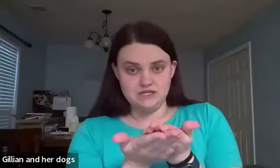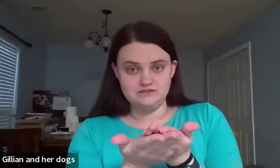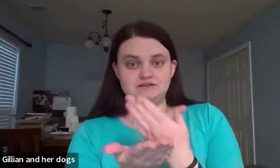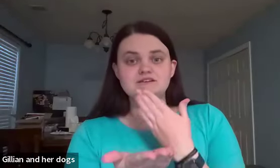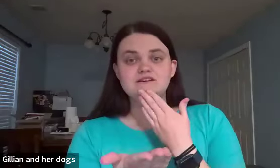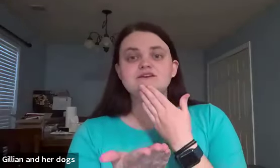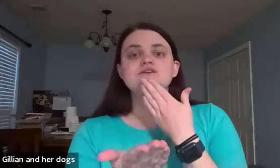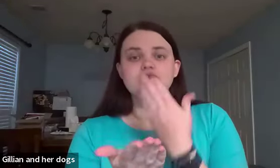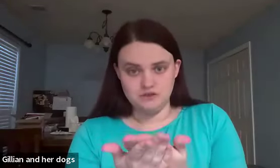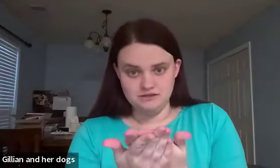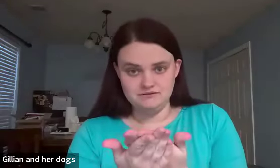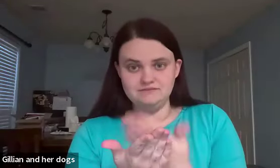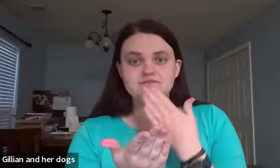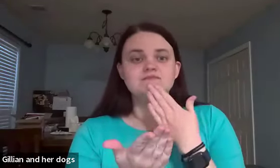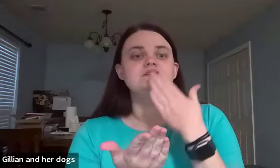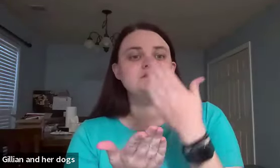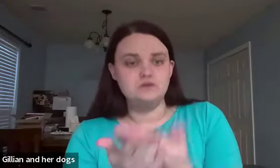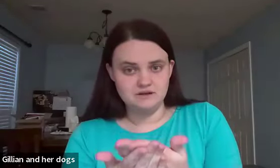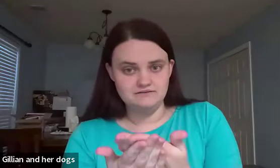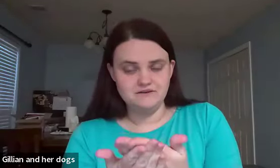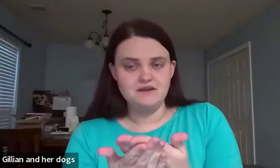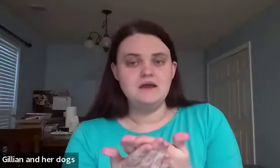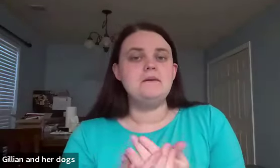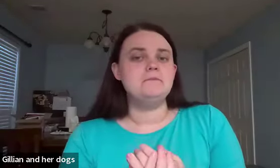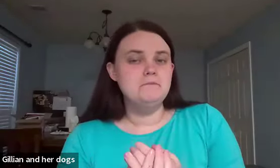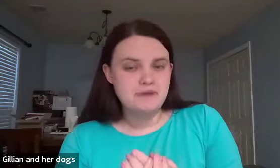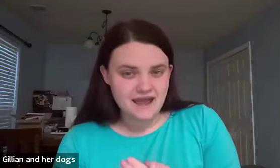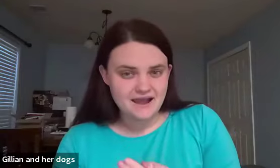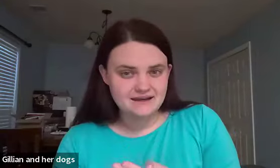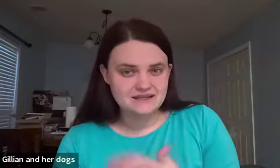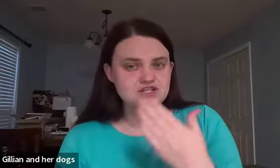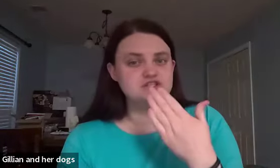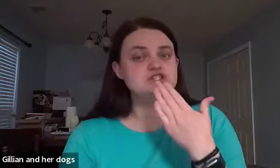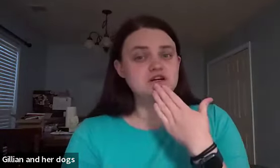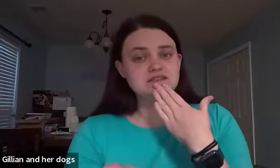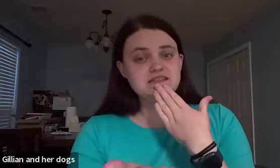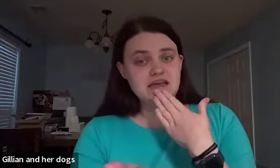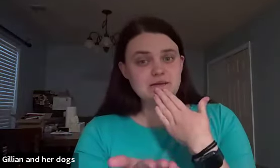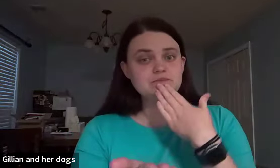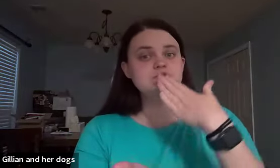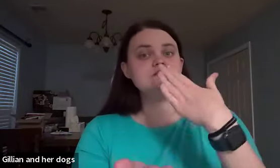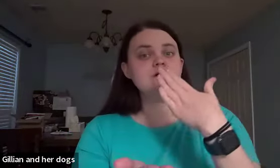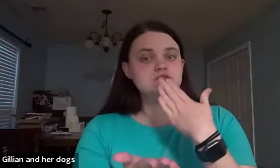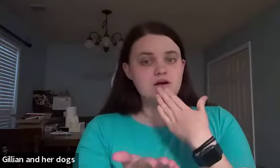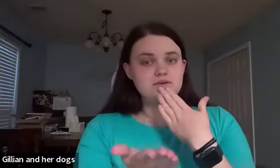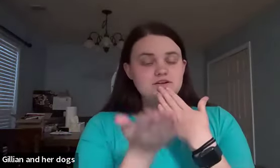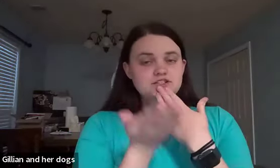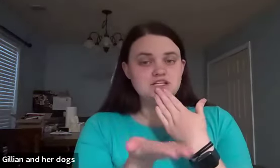good. Good. Good. Bad is going to start the same. So dominant on your